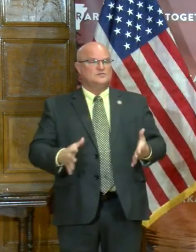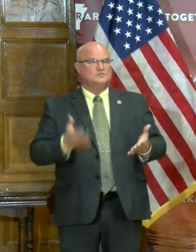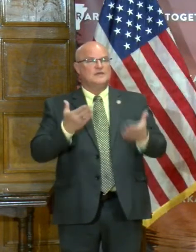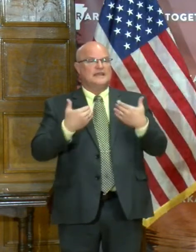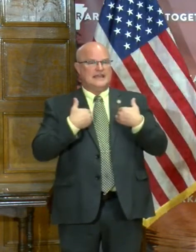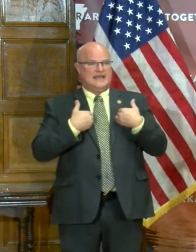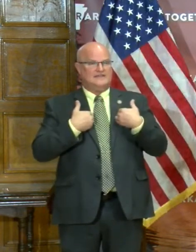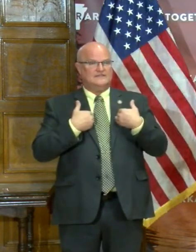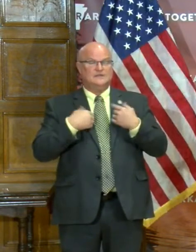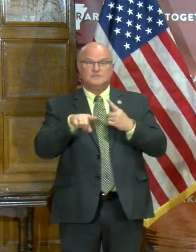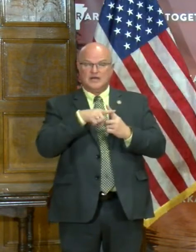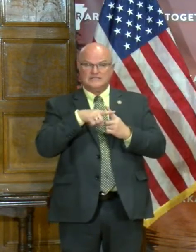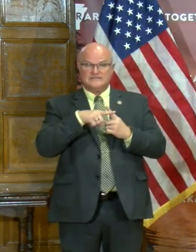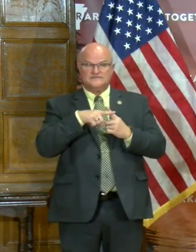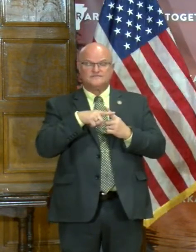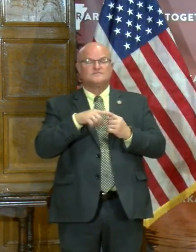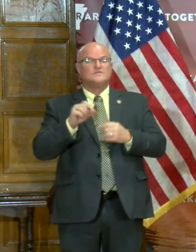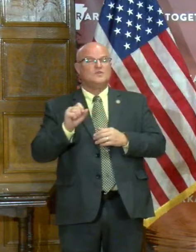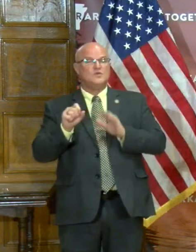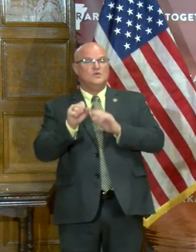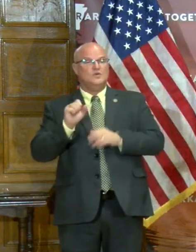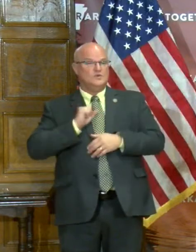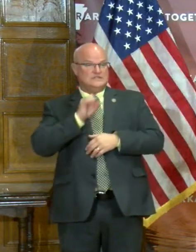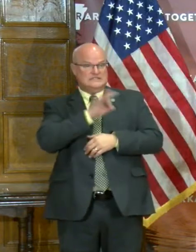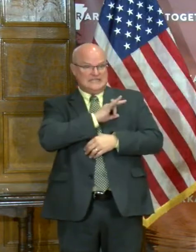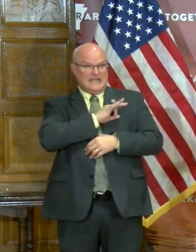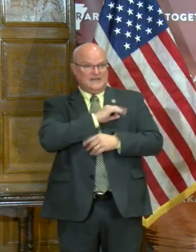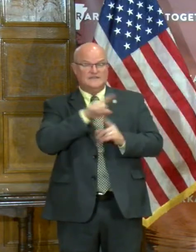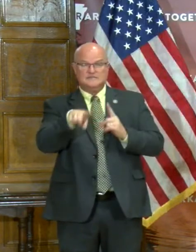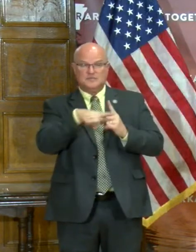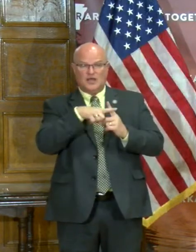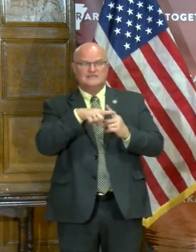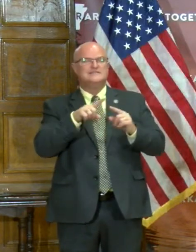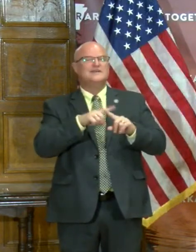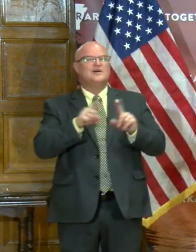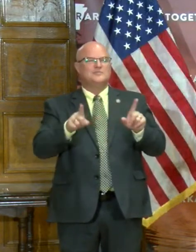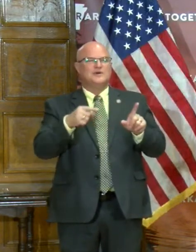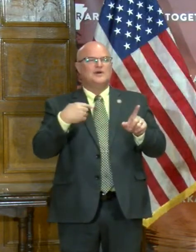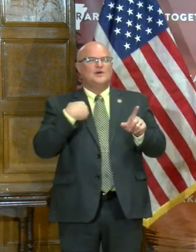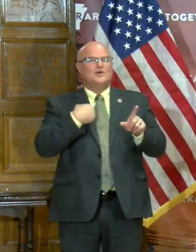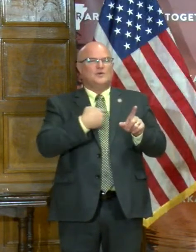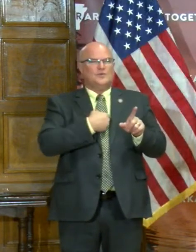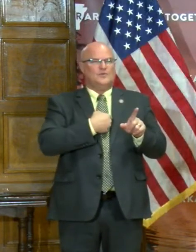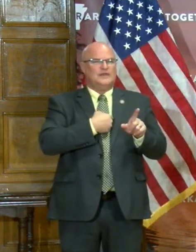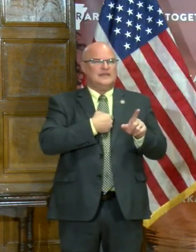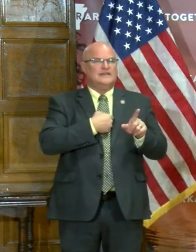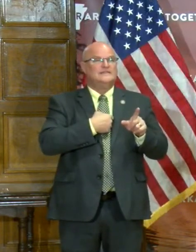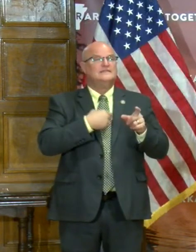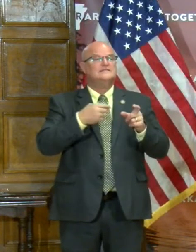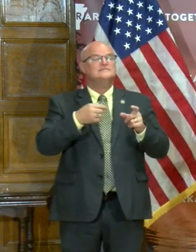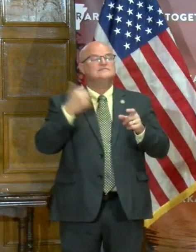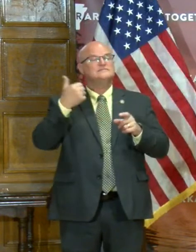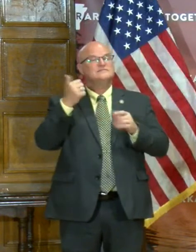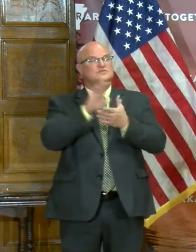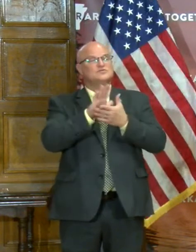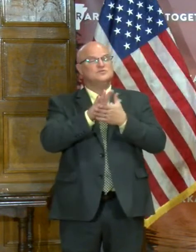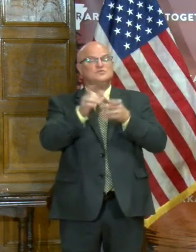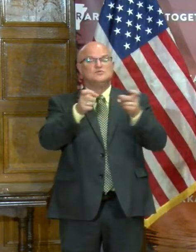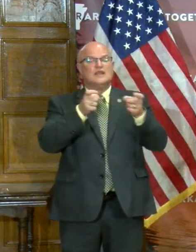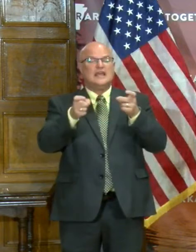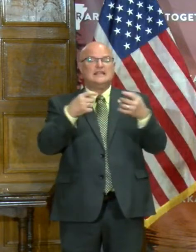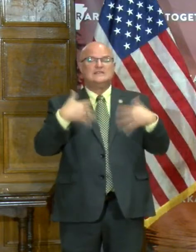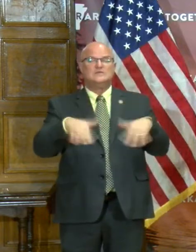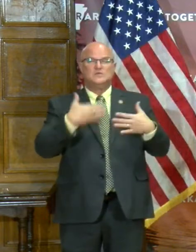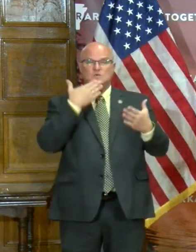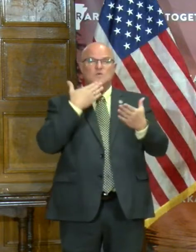may have that are positive or staff that are positive. But they are handling it very well at the local